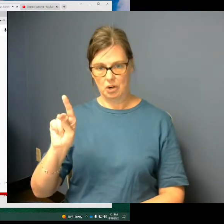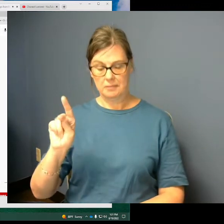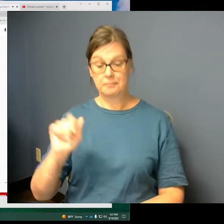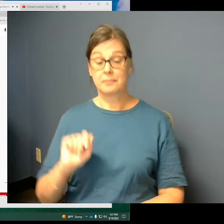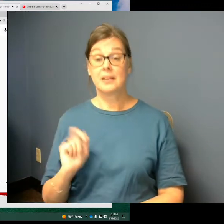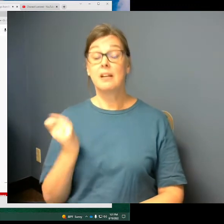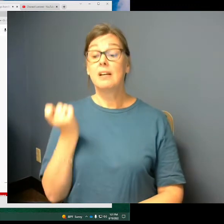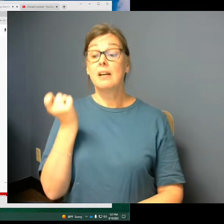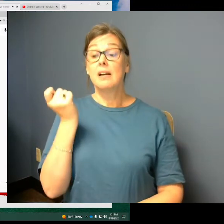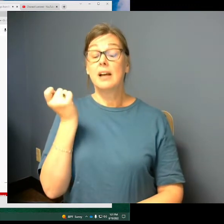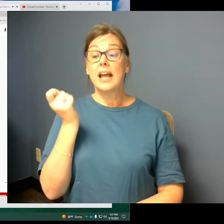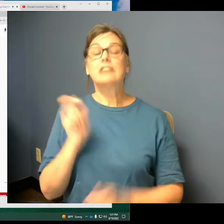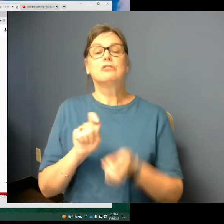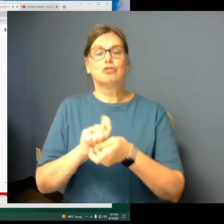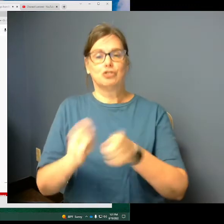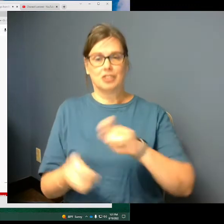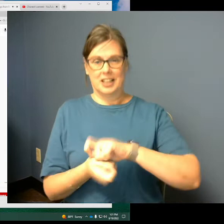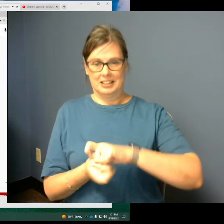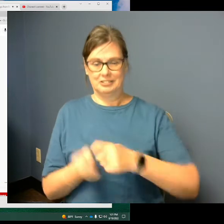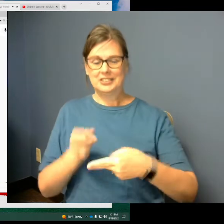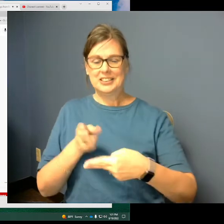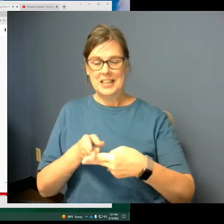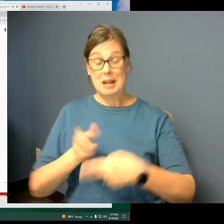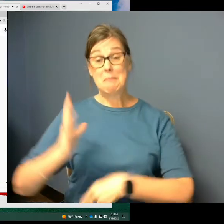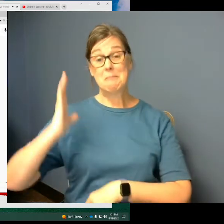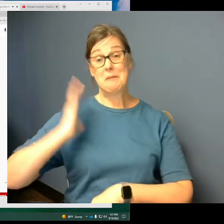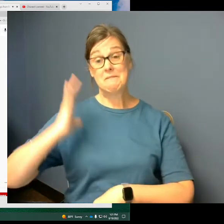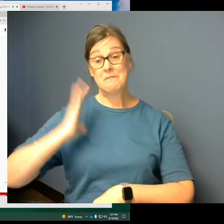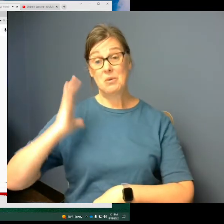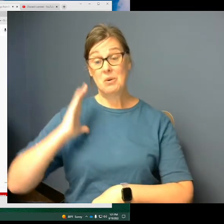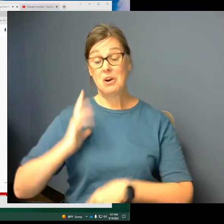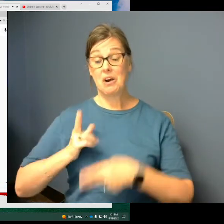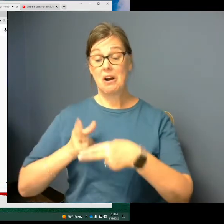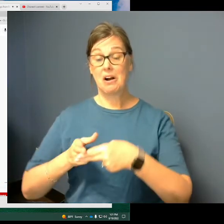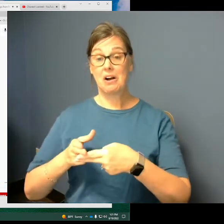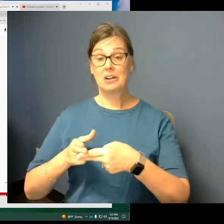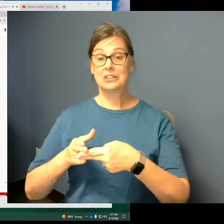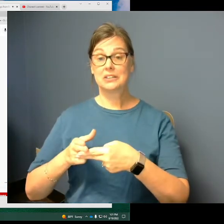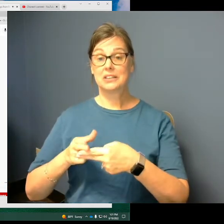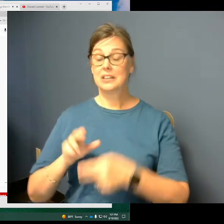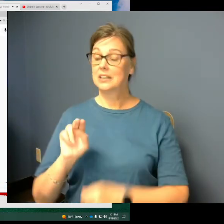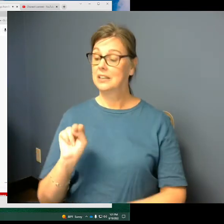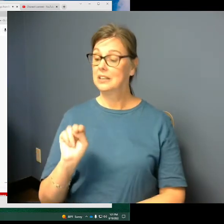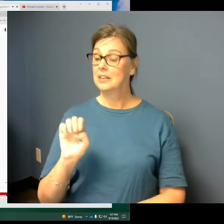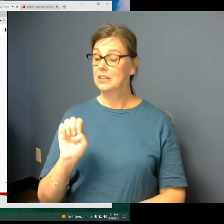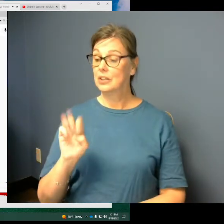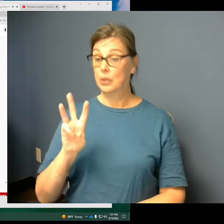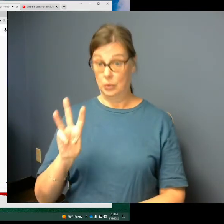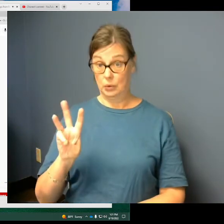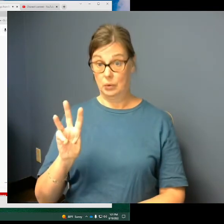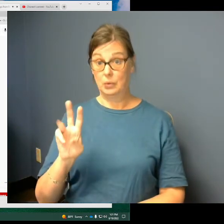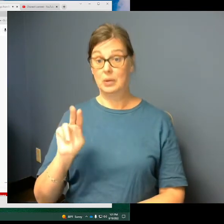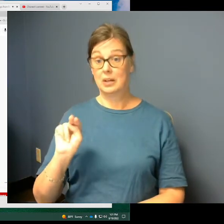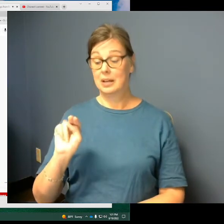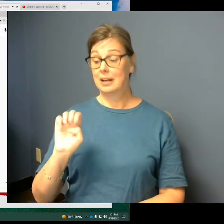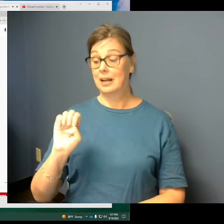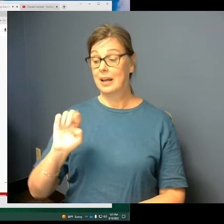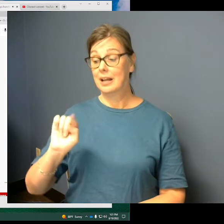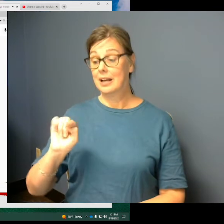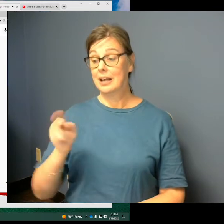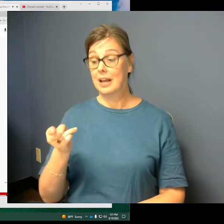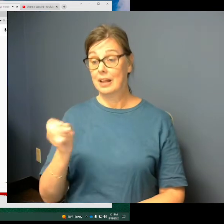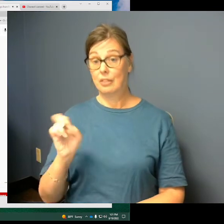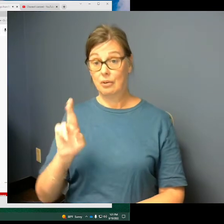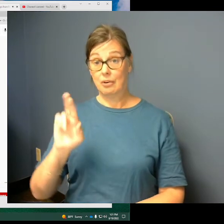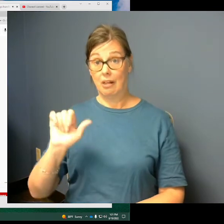over the land that the Dutch had previously settled and names that territory, had been New Netherland, names it